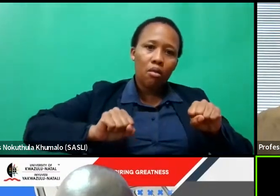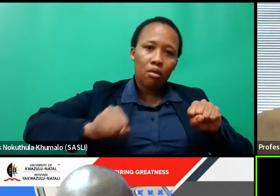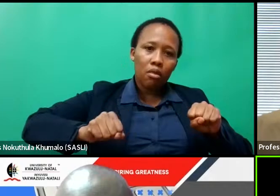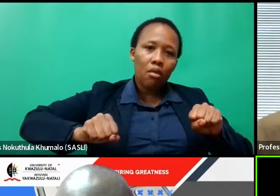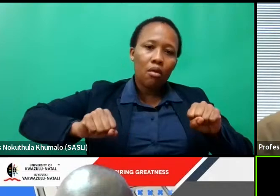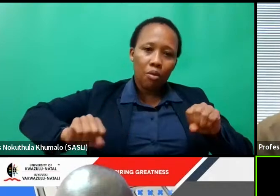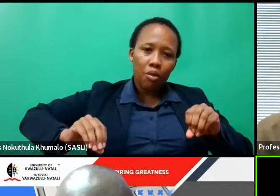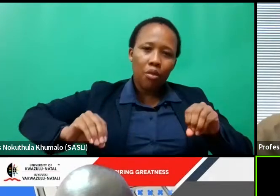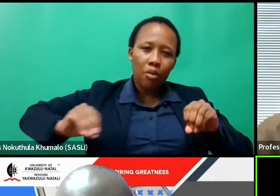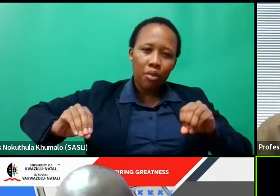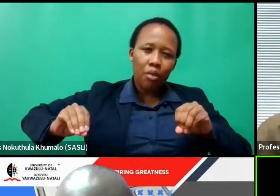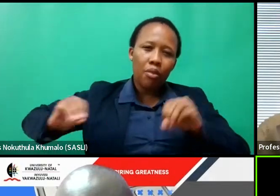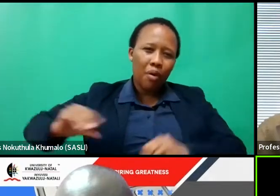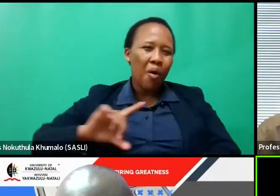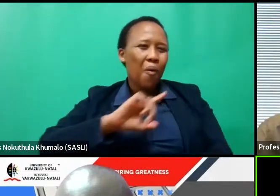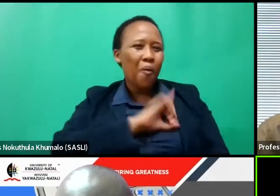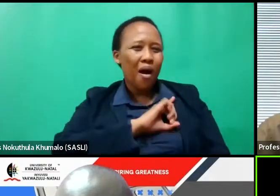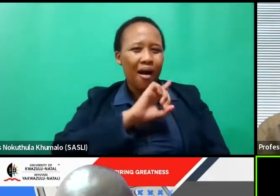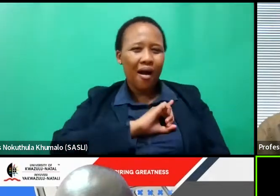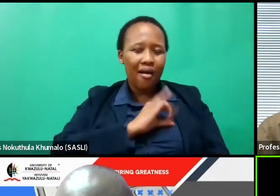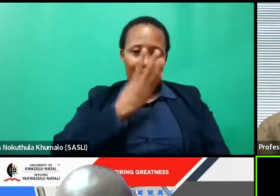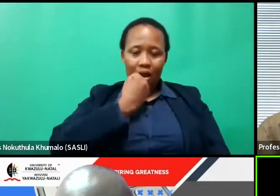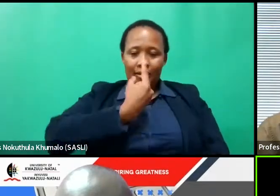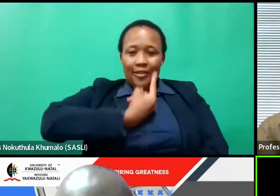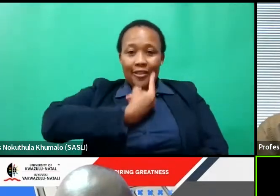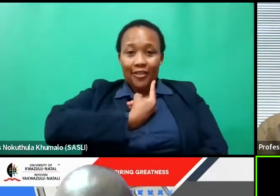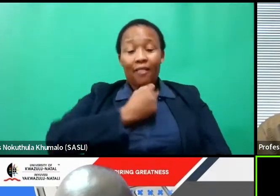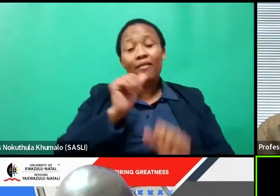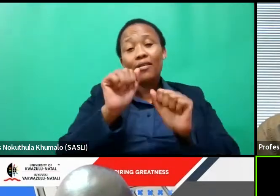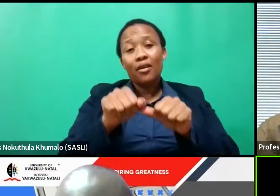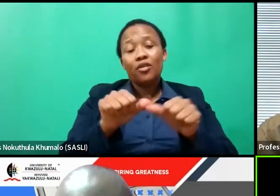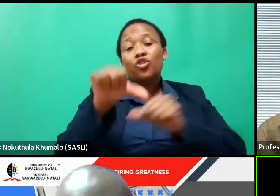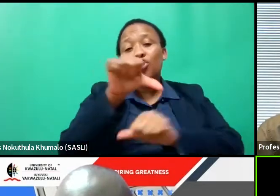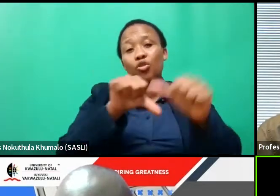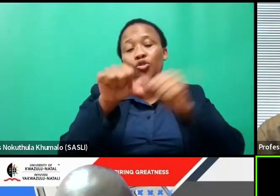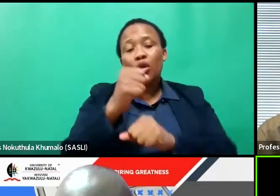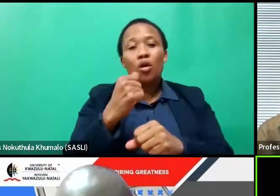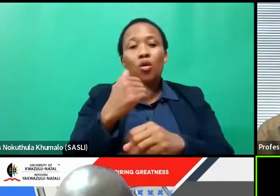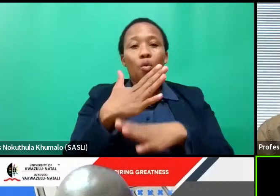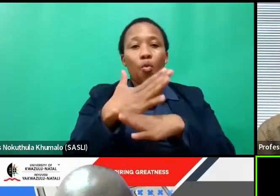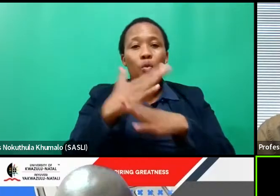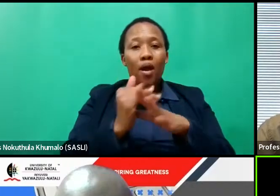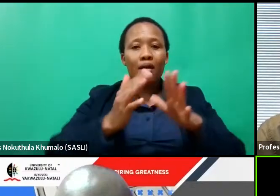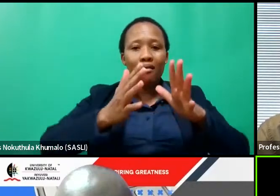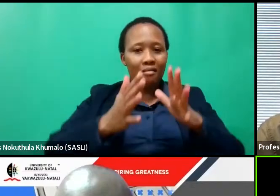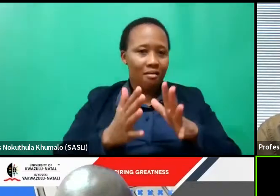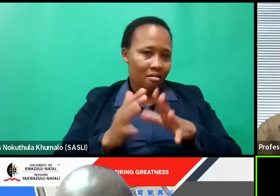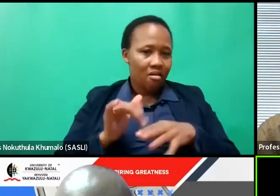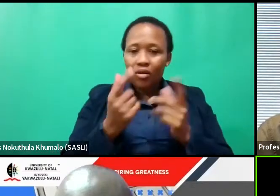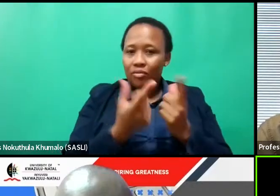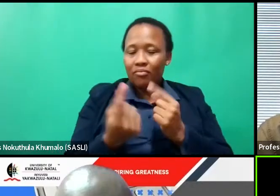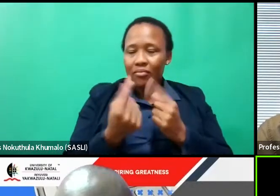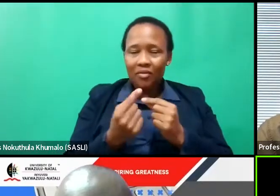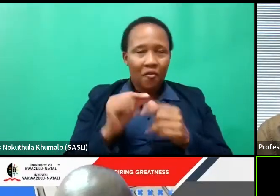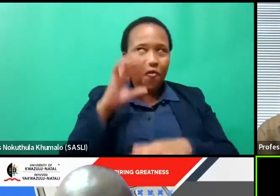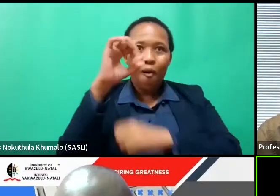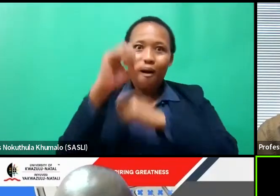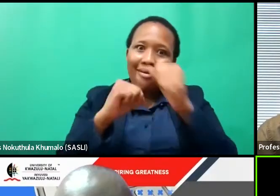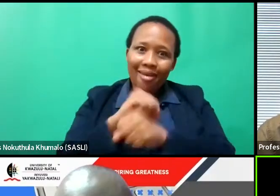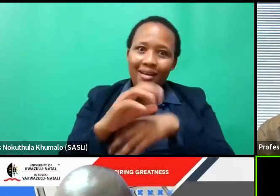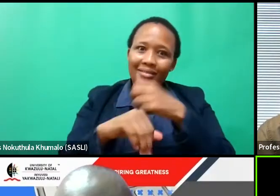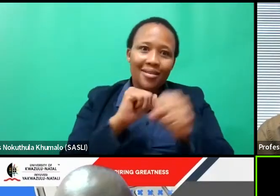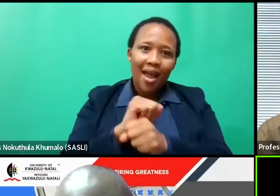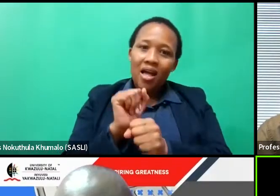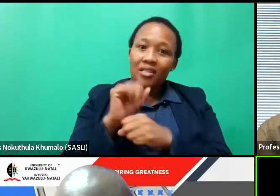the truth in this. We have been social work practitioners for, I don't even want to tell you how many years. Transformation has